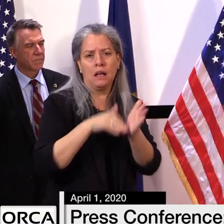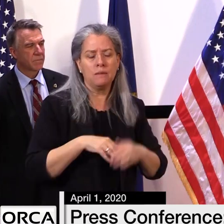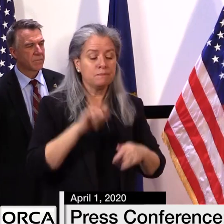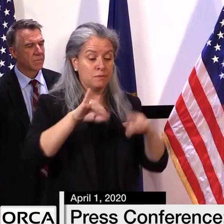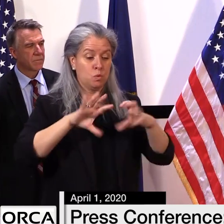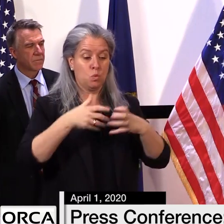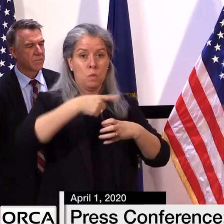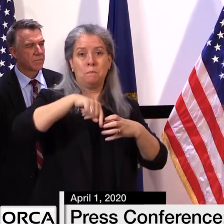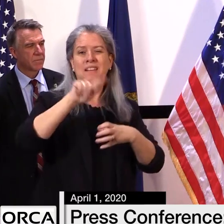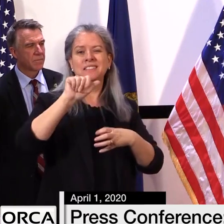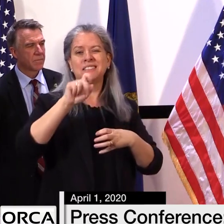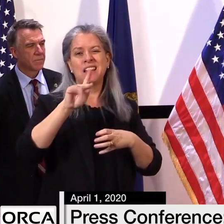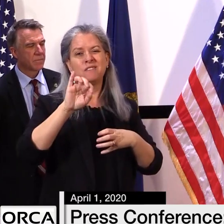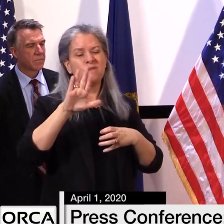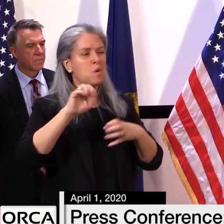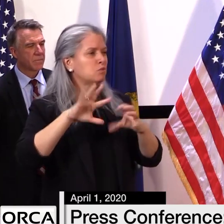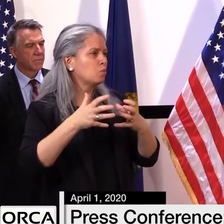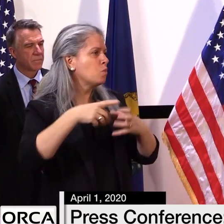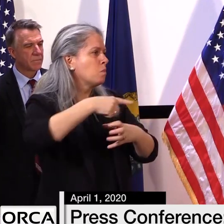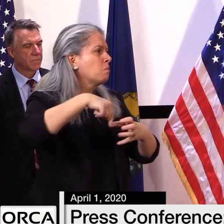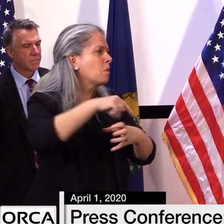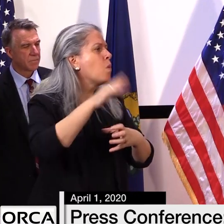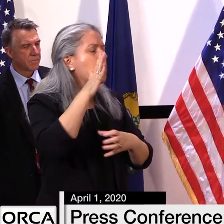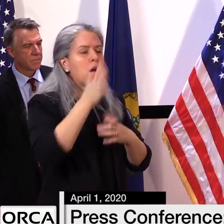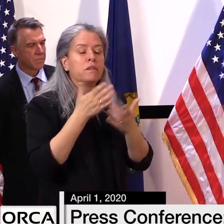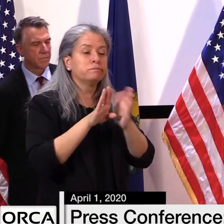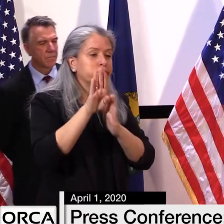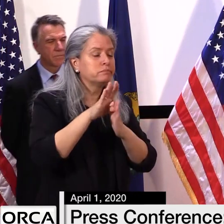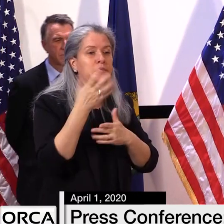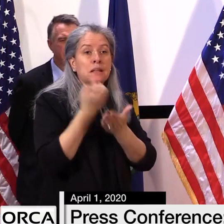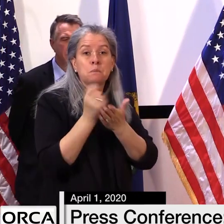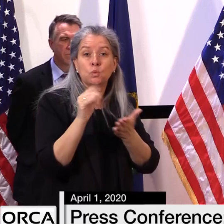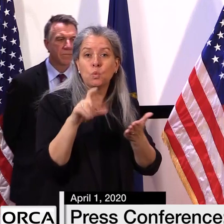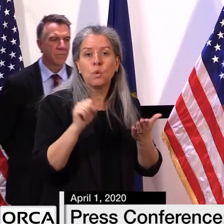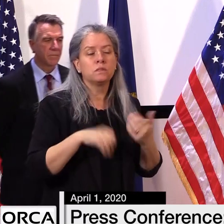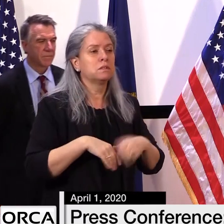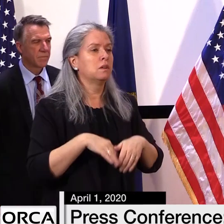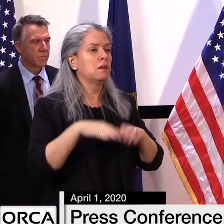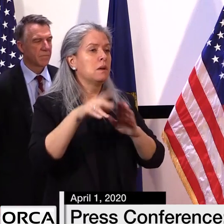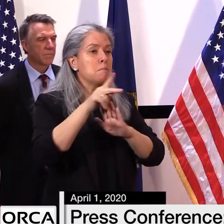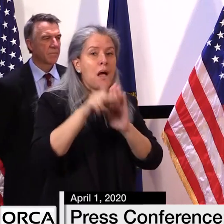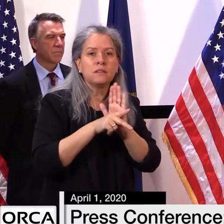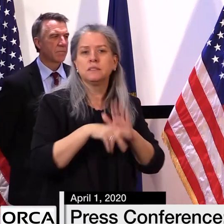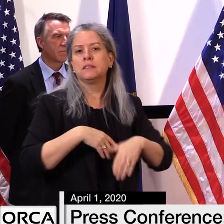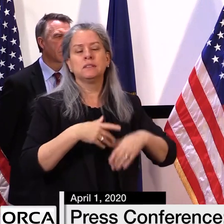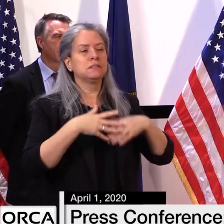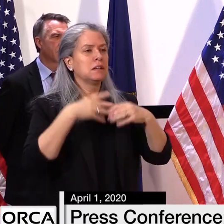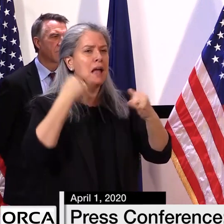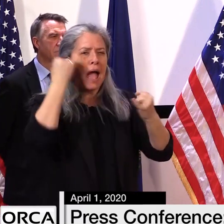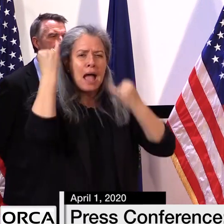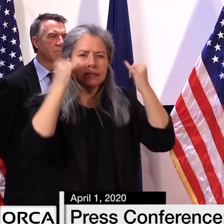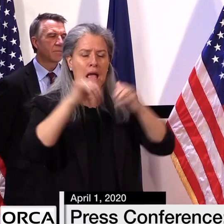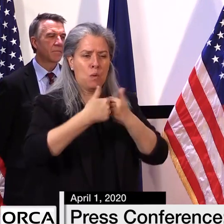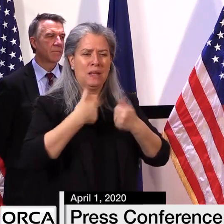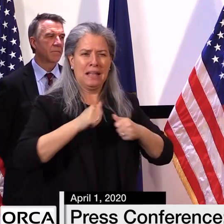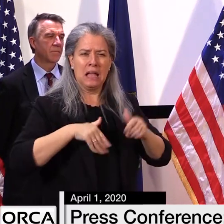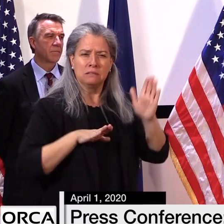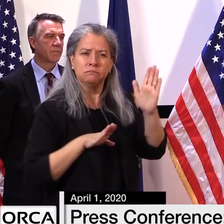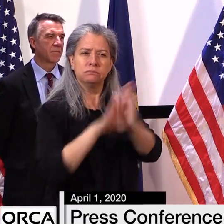with creating economic tools and policy to work towards a swift, comprehensive economic